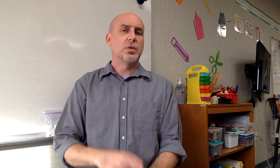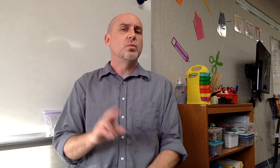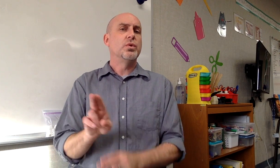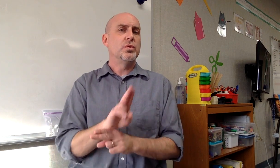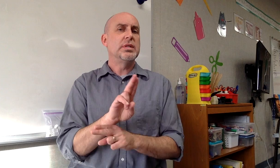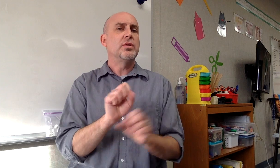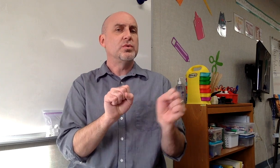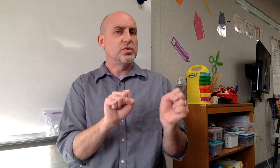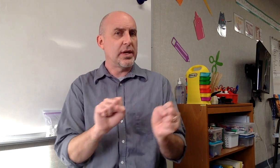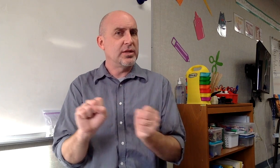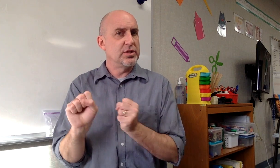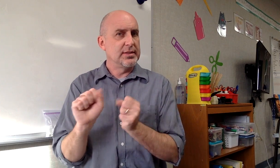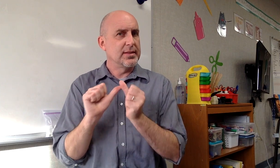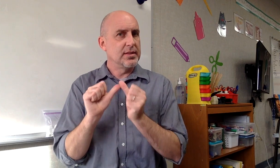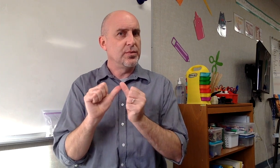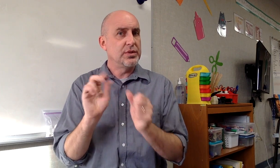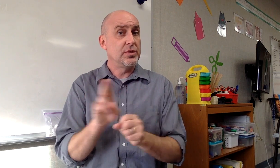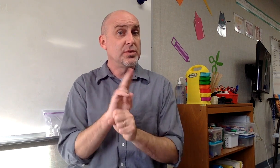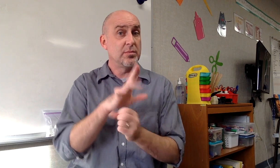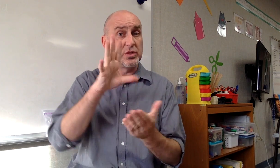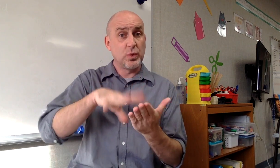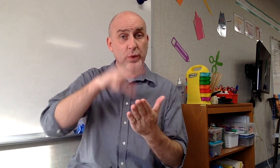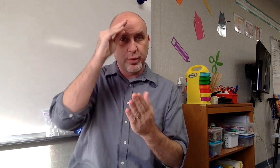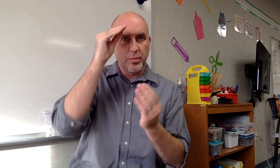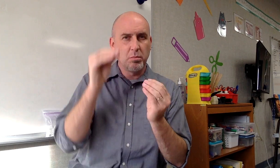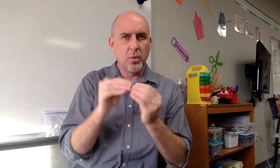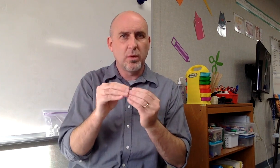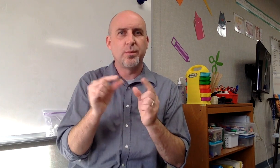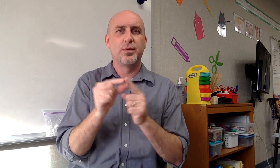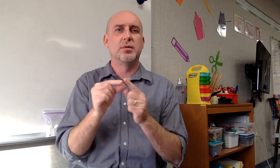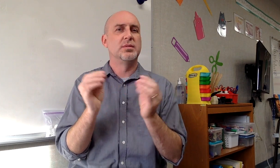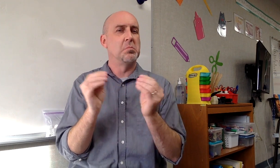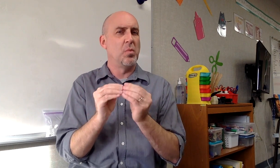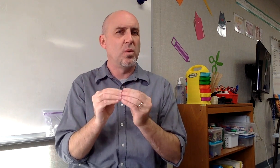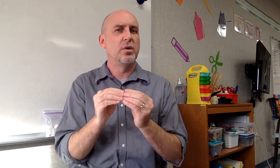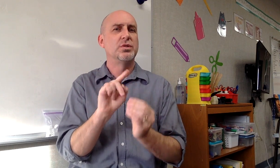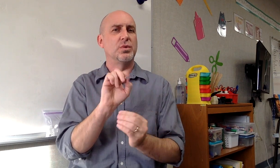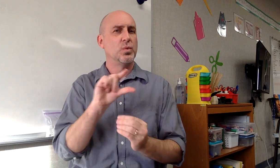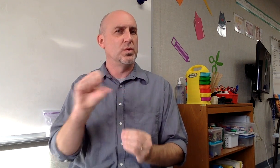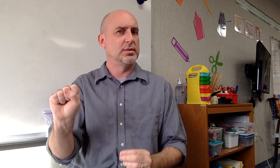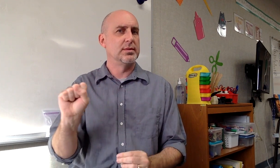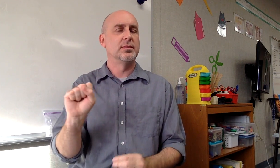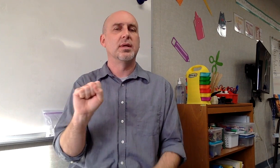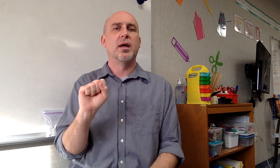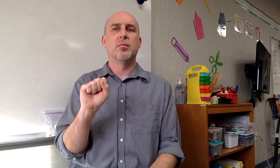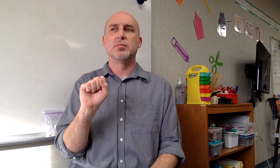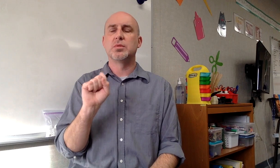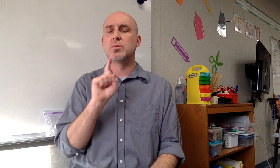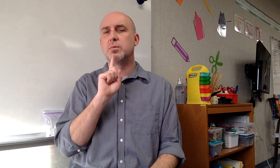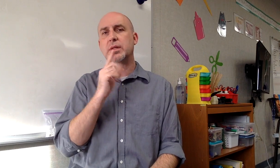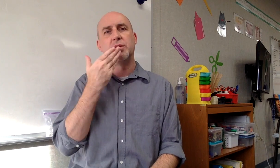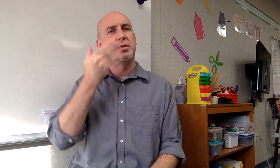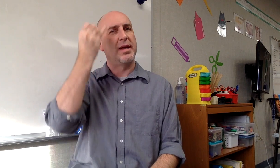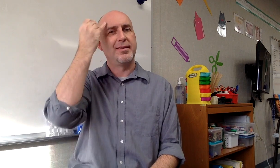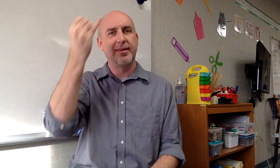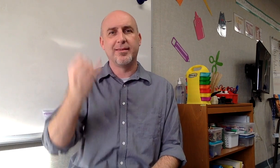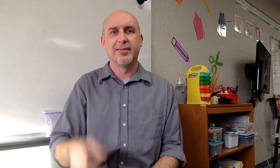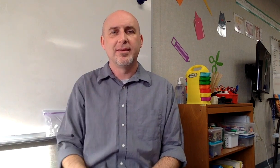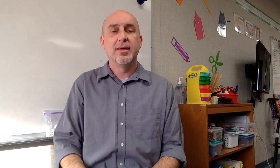So using those strategies, continuing to use them as you learn more words, more tools, it's a really good idea. These